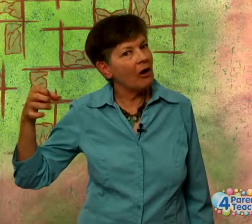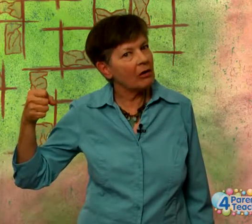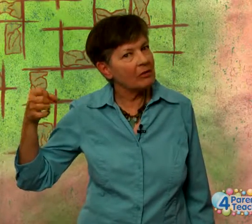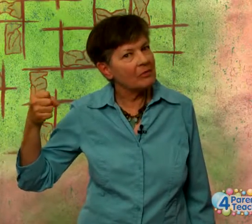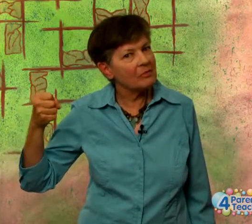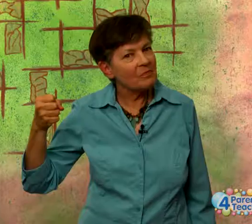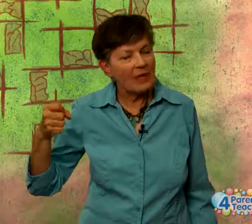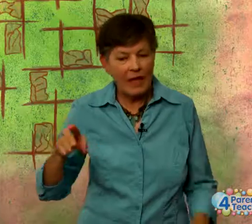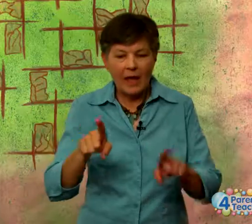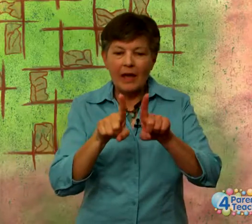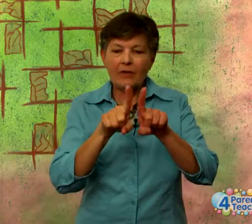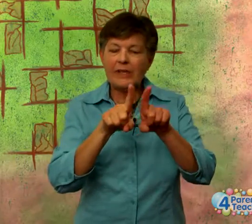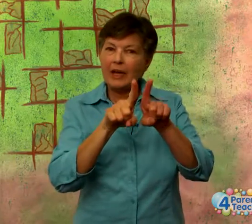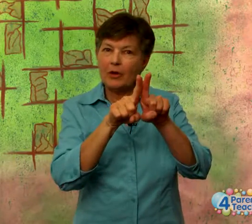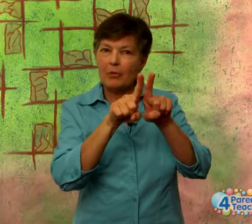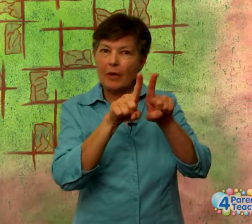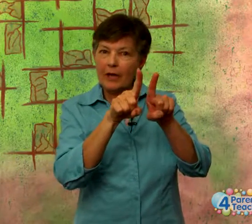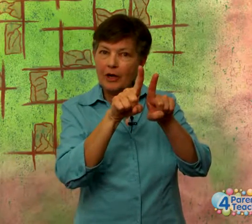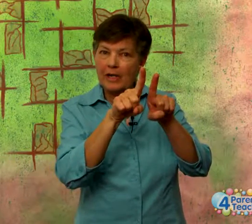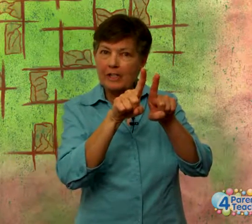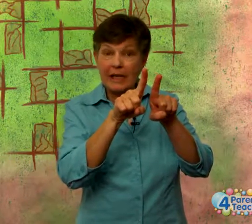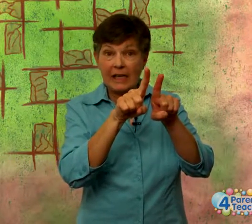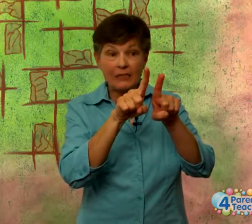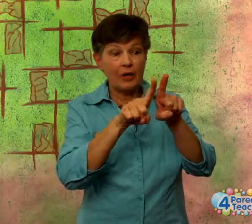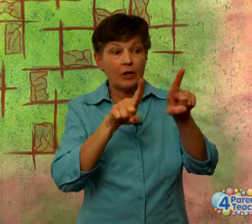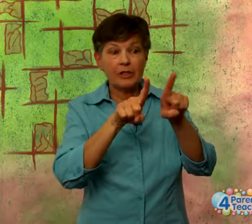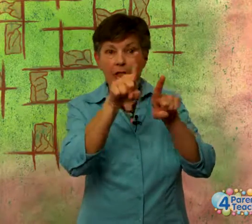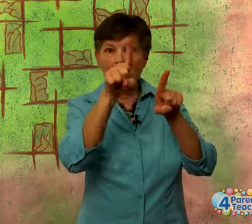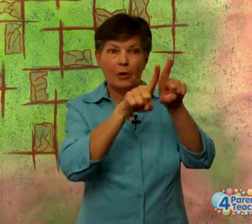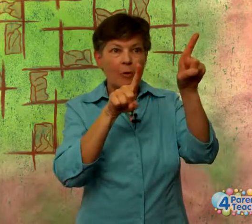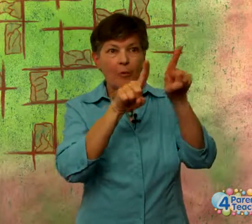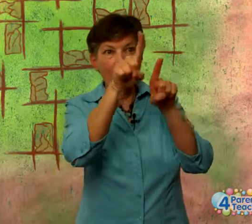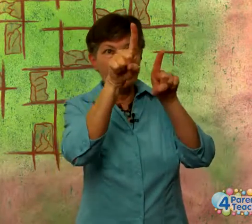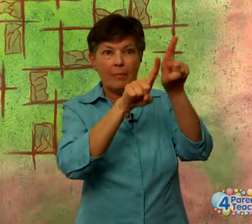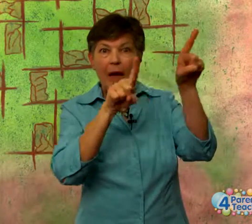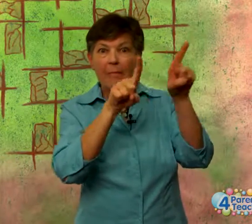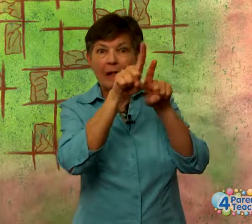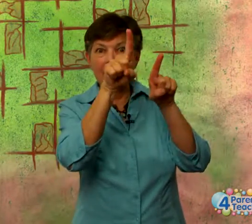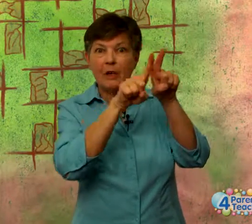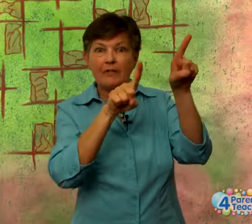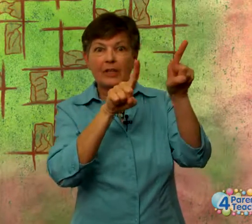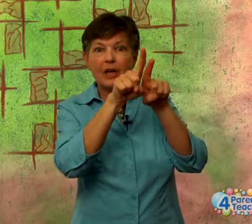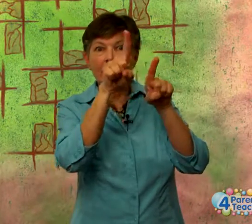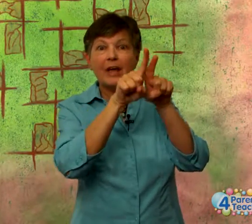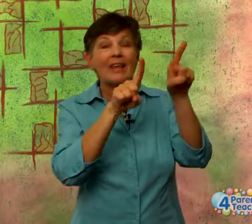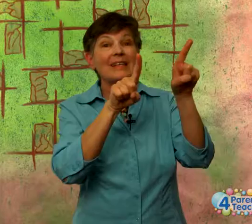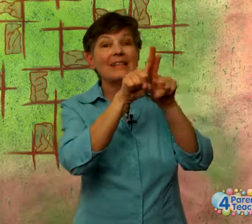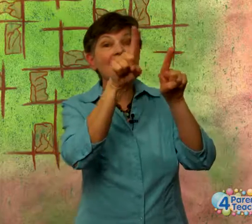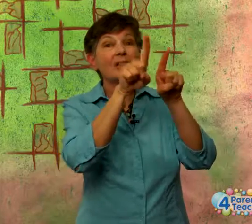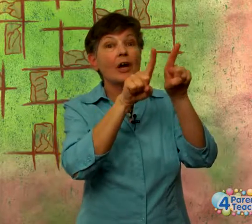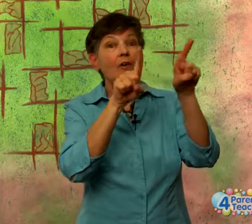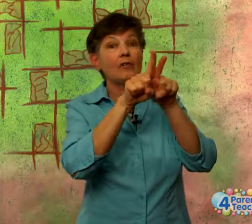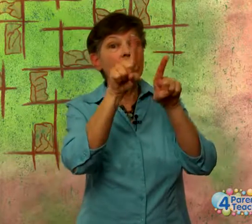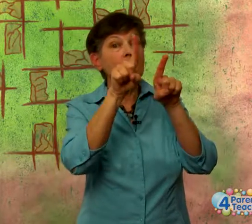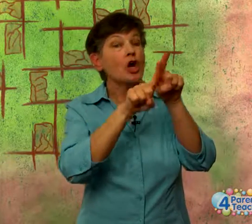milk. If you take your index fingers and you point them up, bounce them off each other, this is a sign for